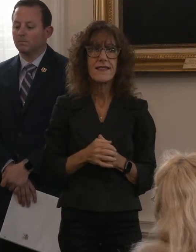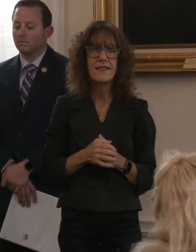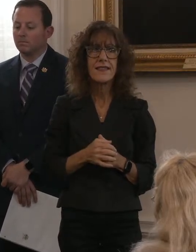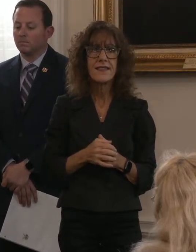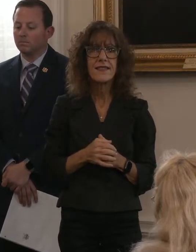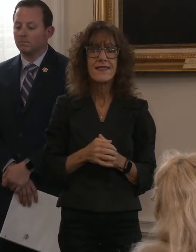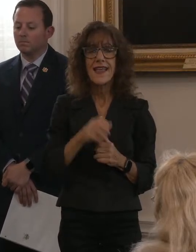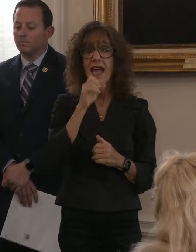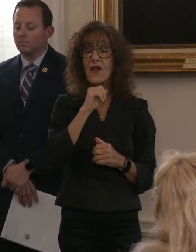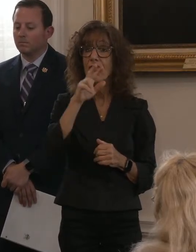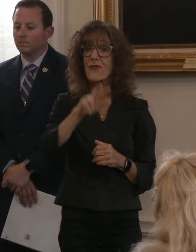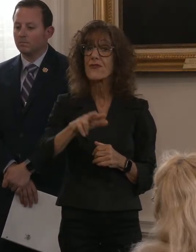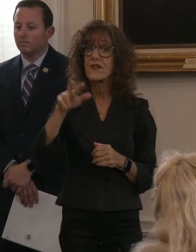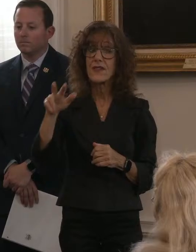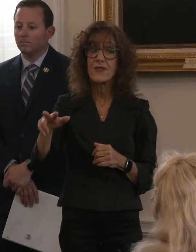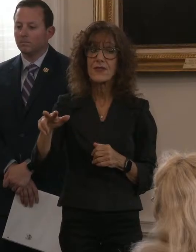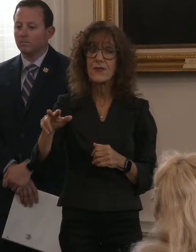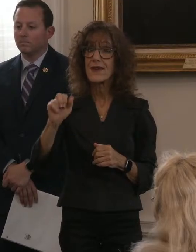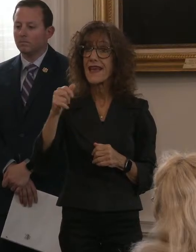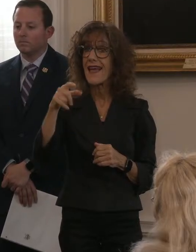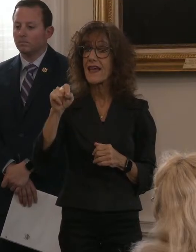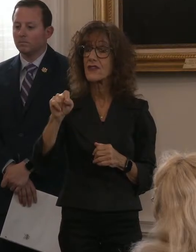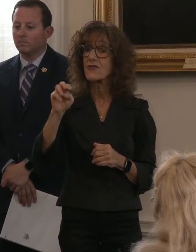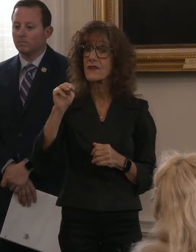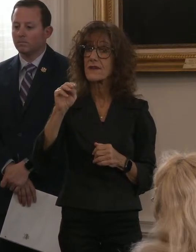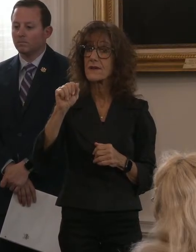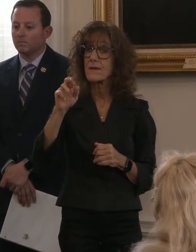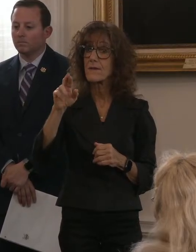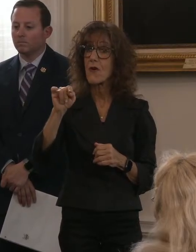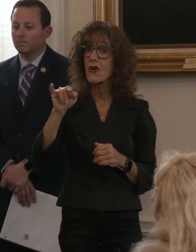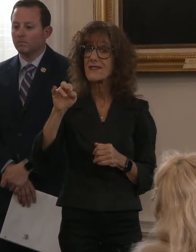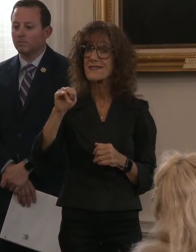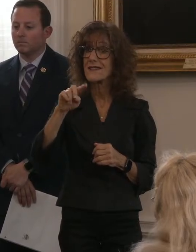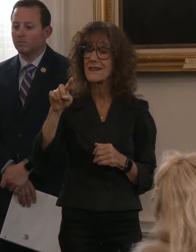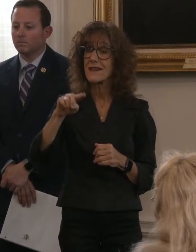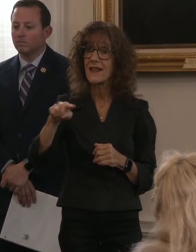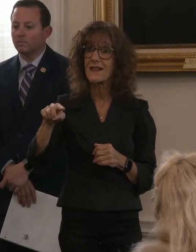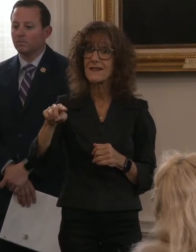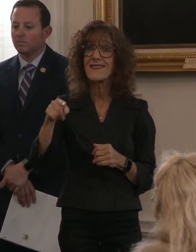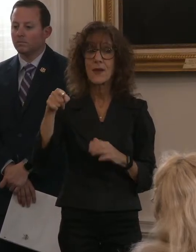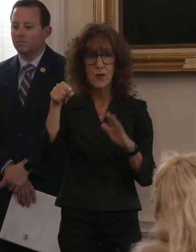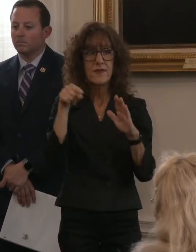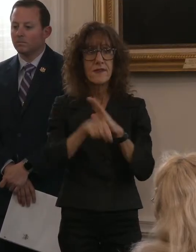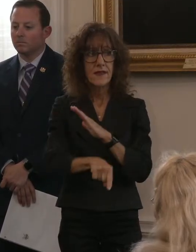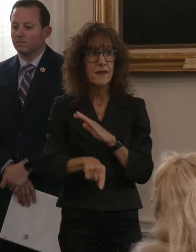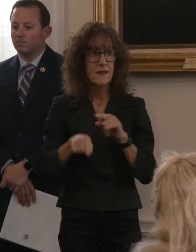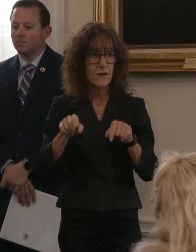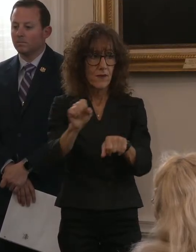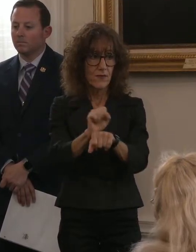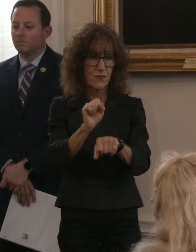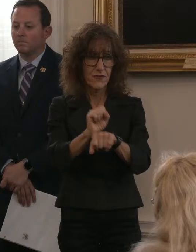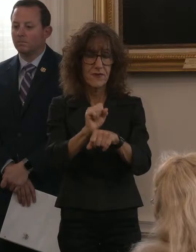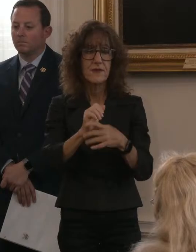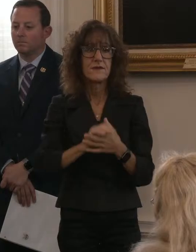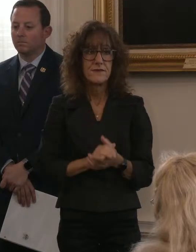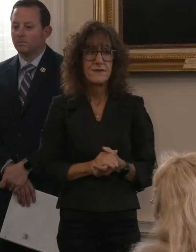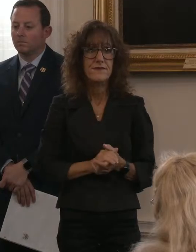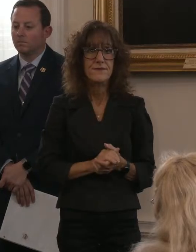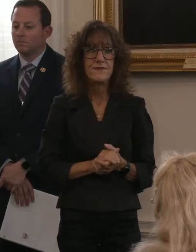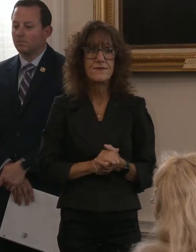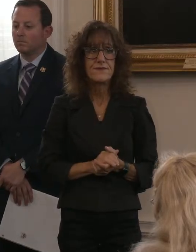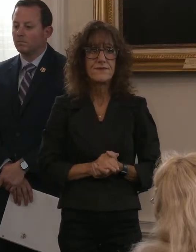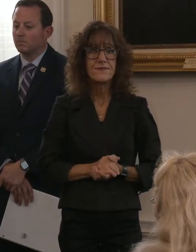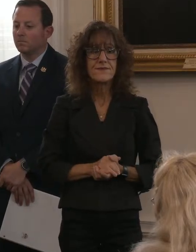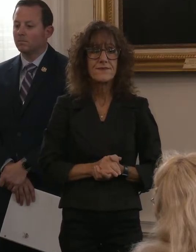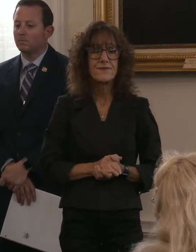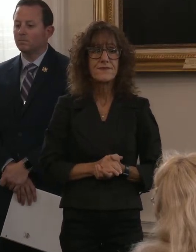33 years old, Agent Martinez was killed in the line of duty. He was the